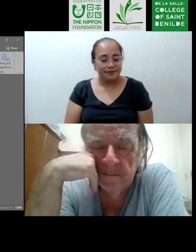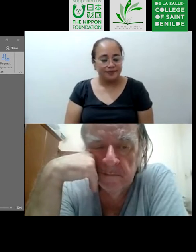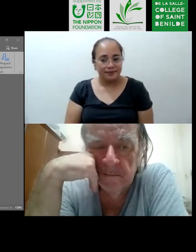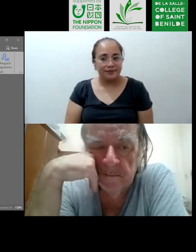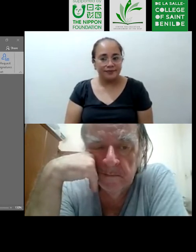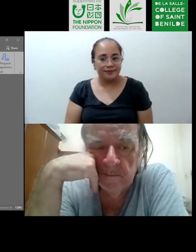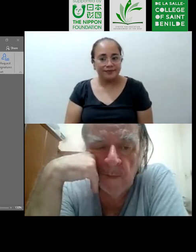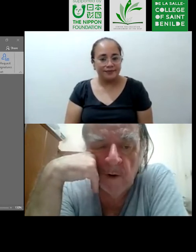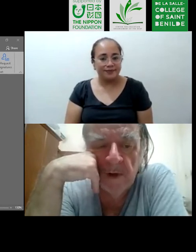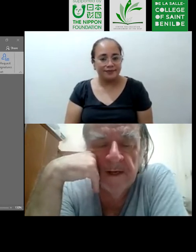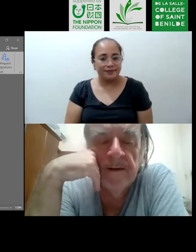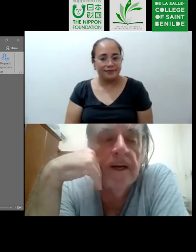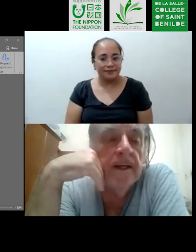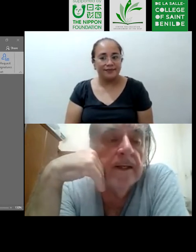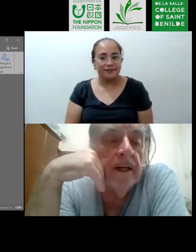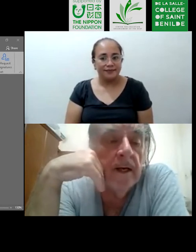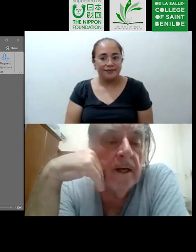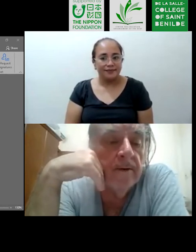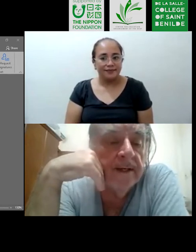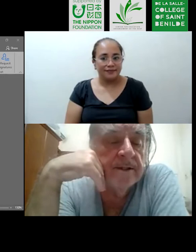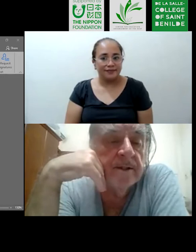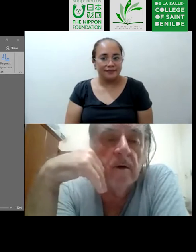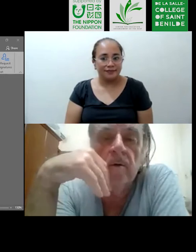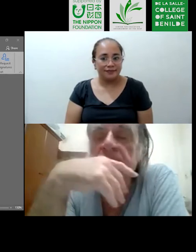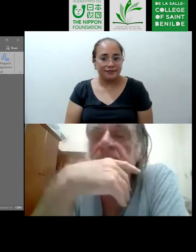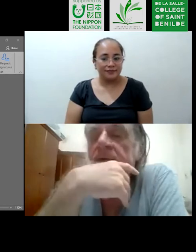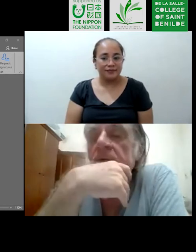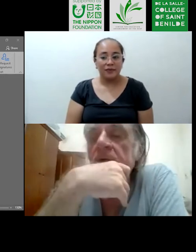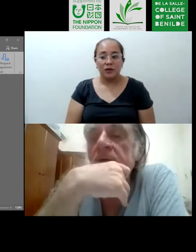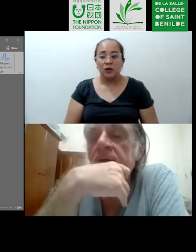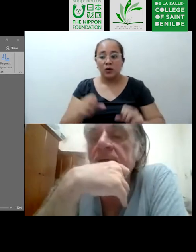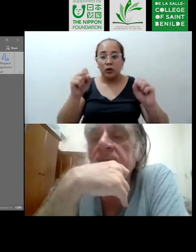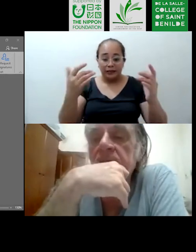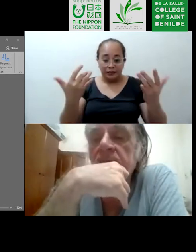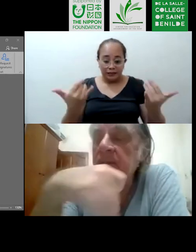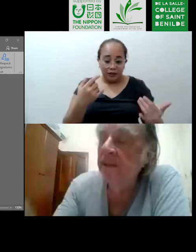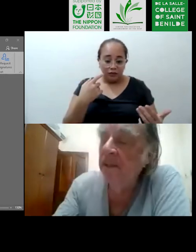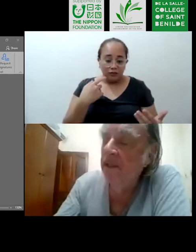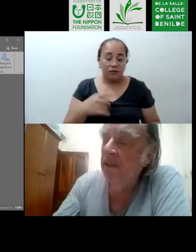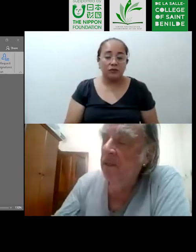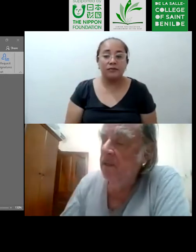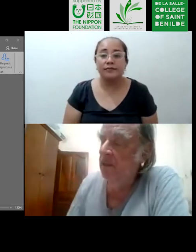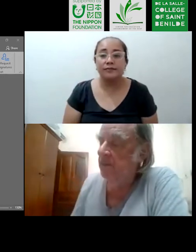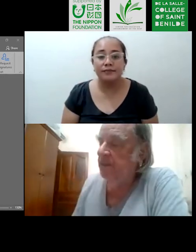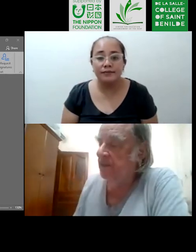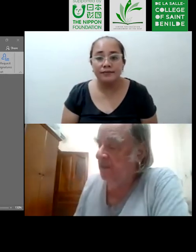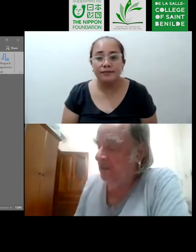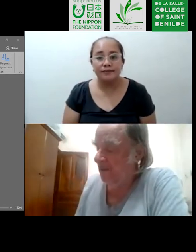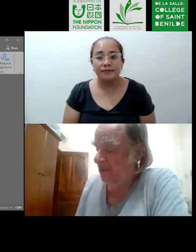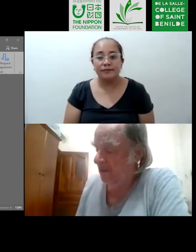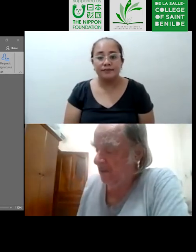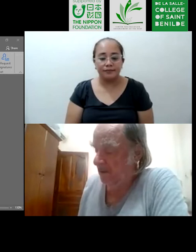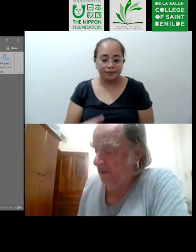Okay. Okay. All right, so let's take a look at, let me see.